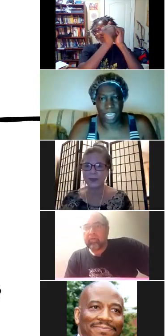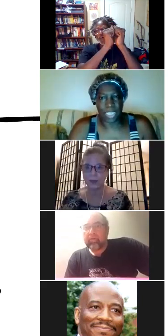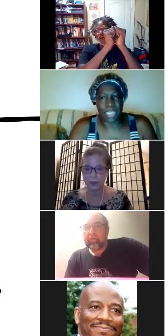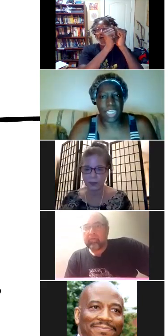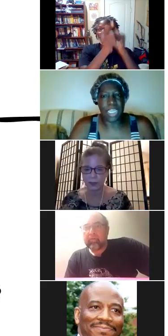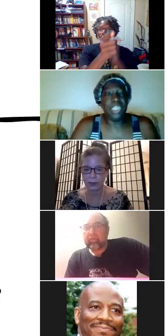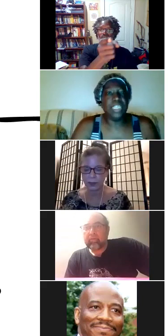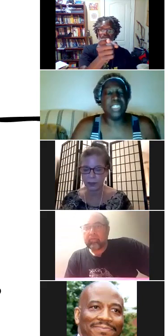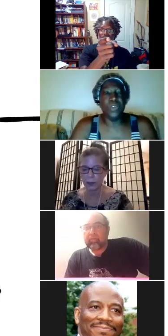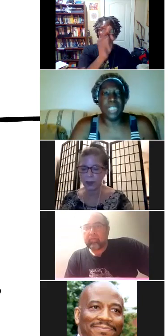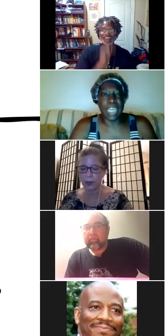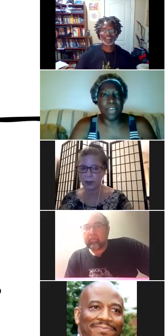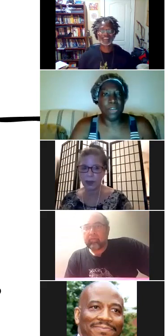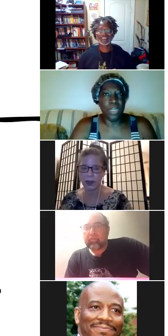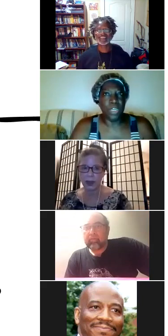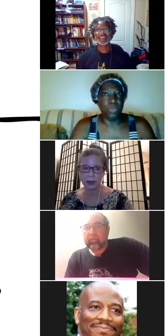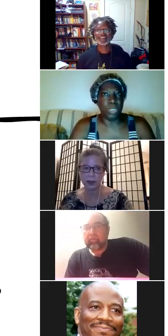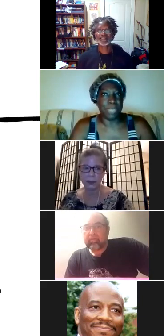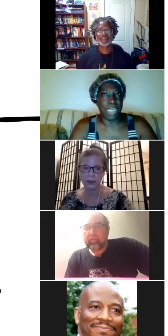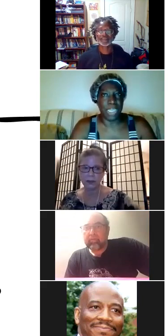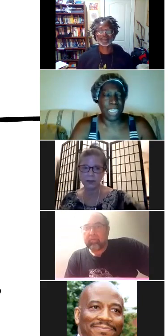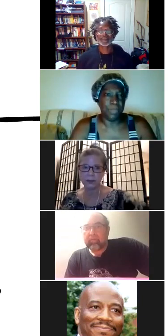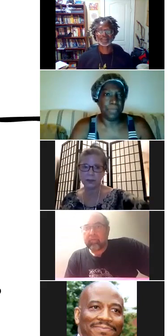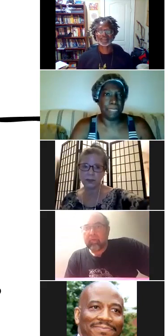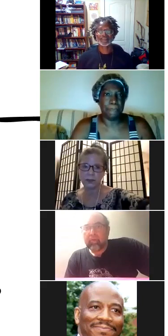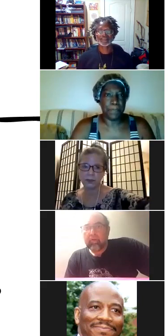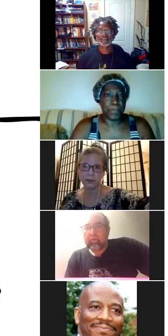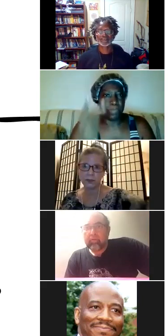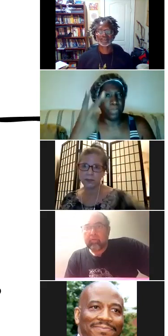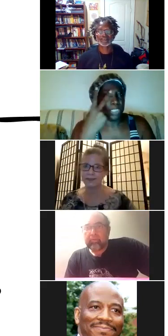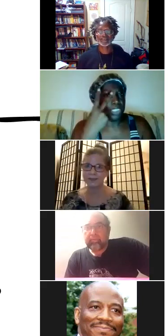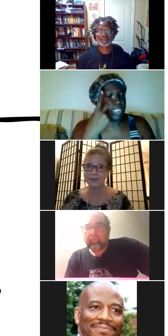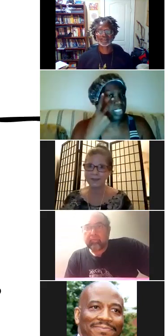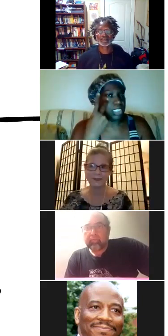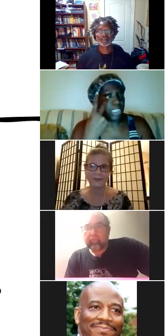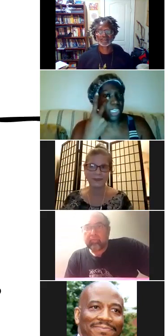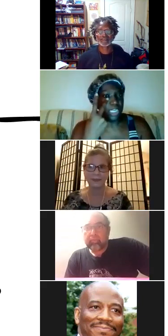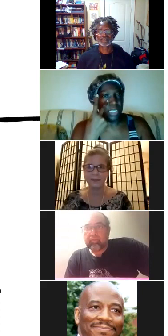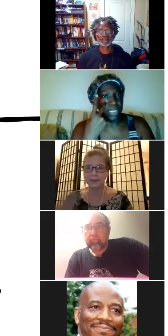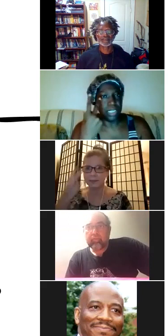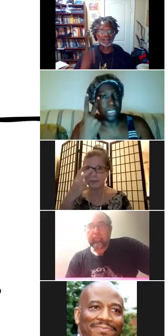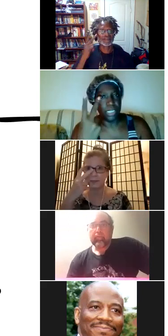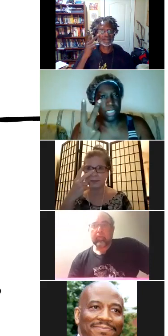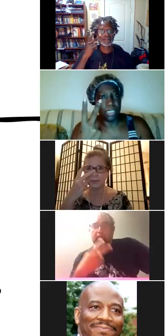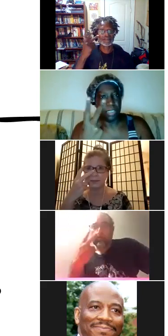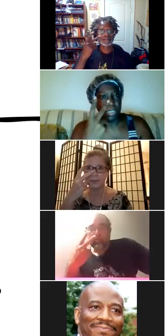How? And then see you later would be, this is C.